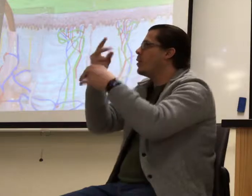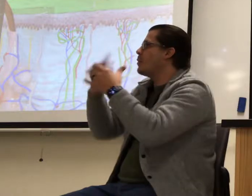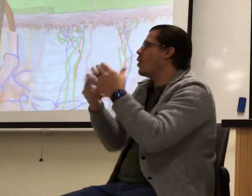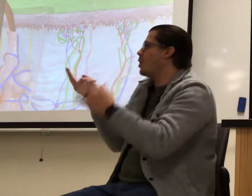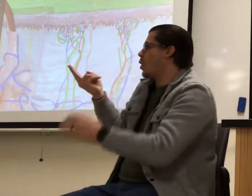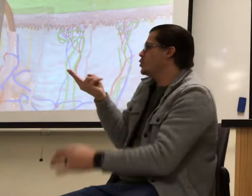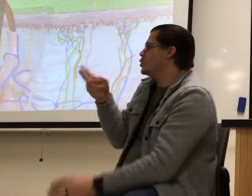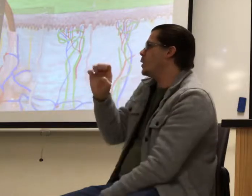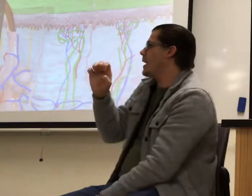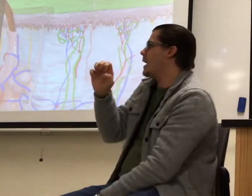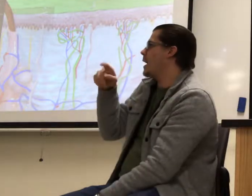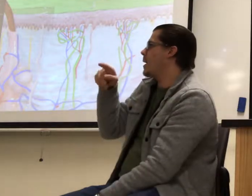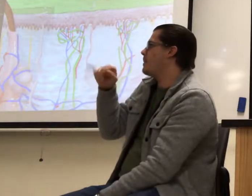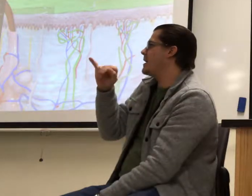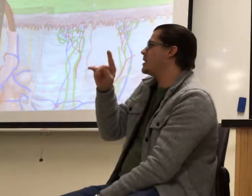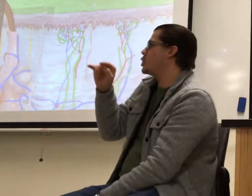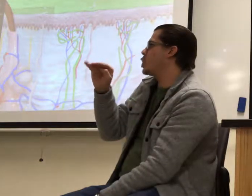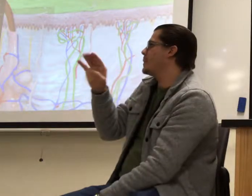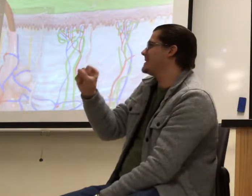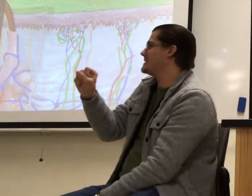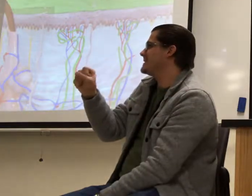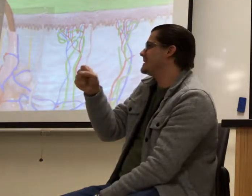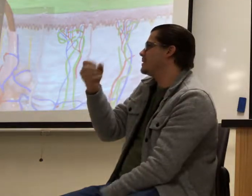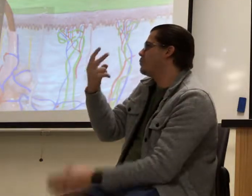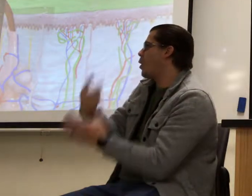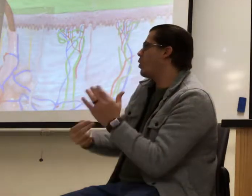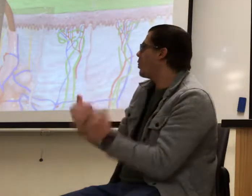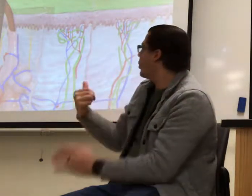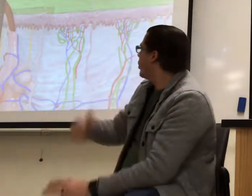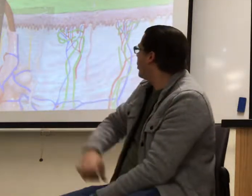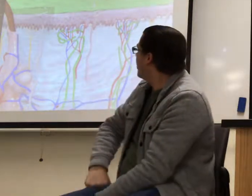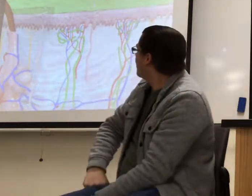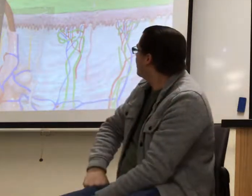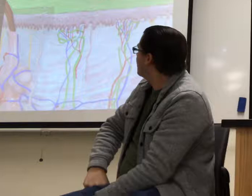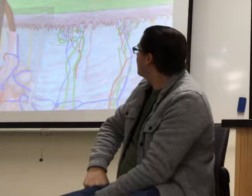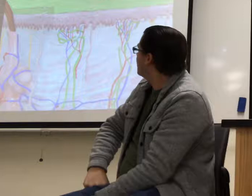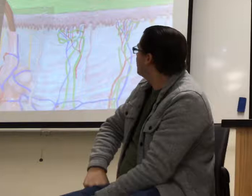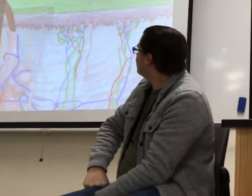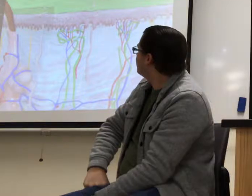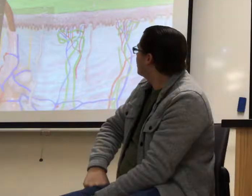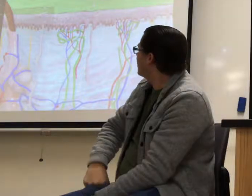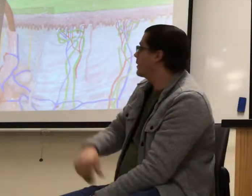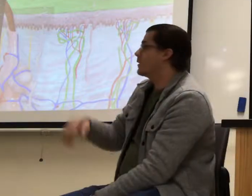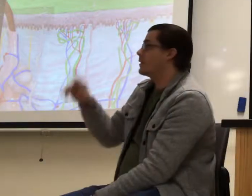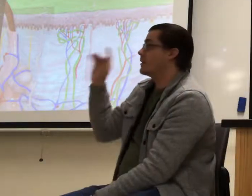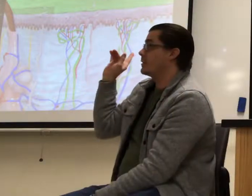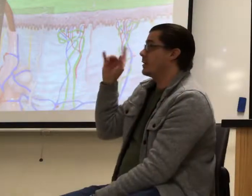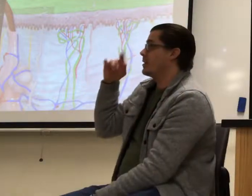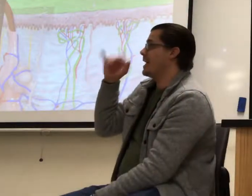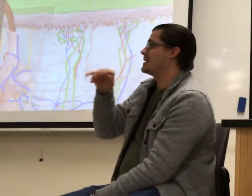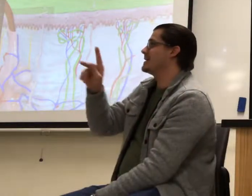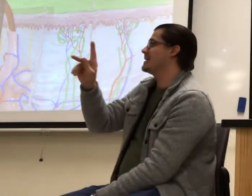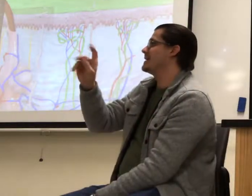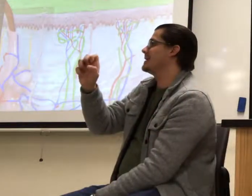Is that superficial layer of the epidermis there is the keratin.